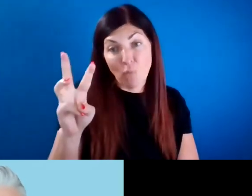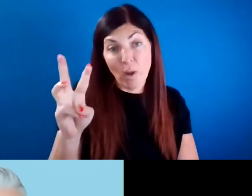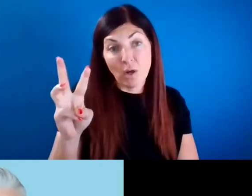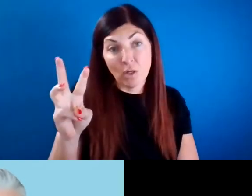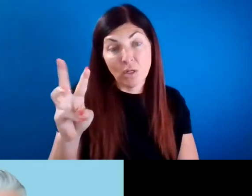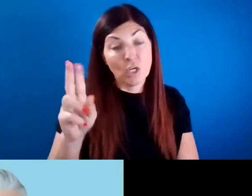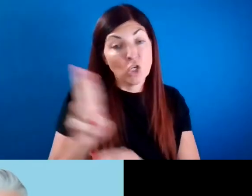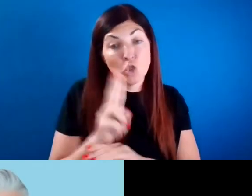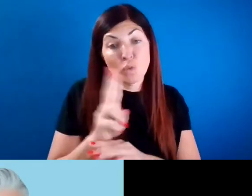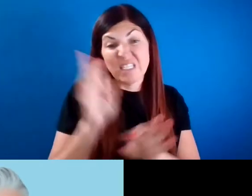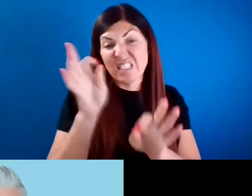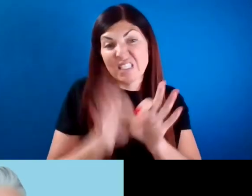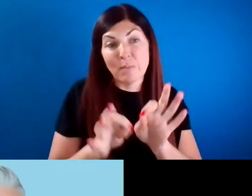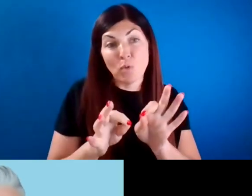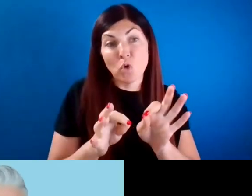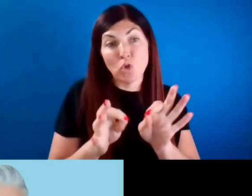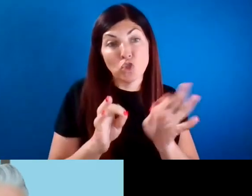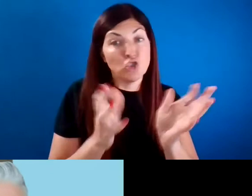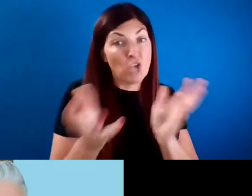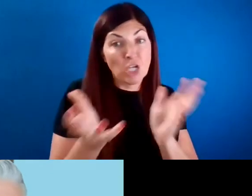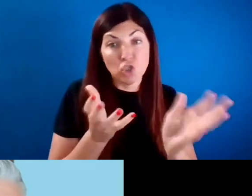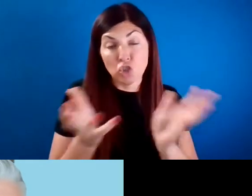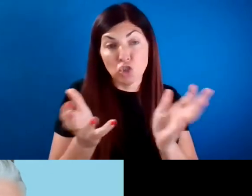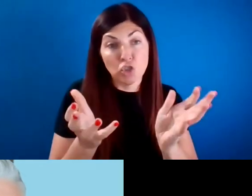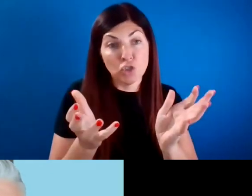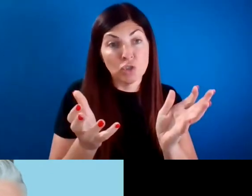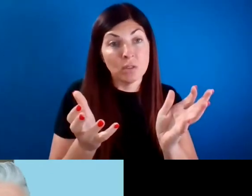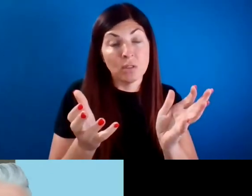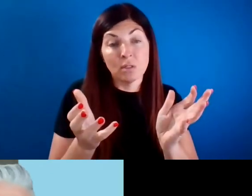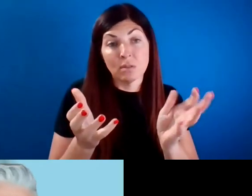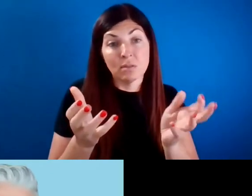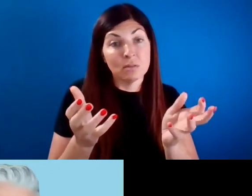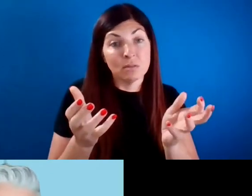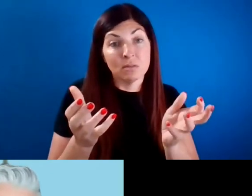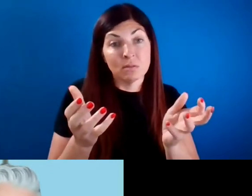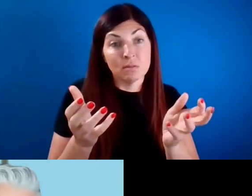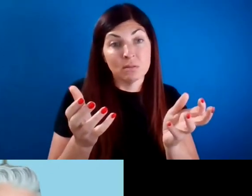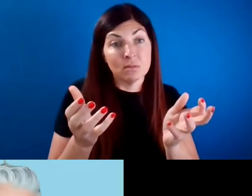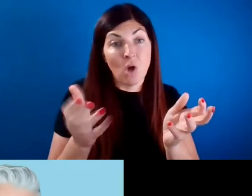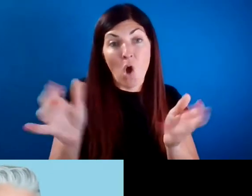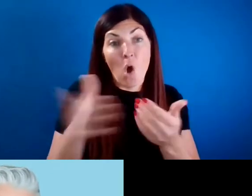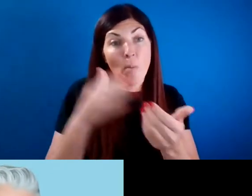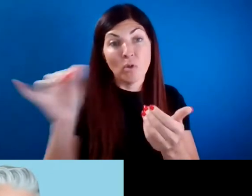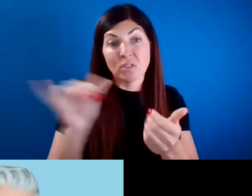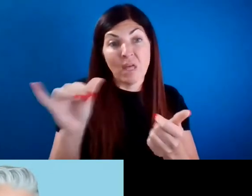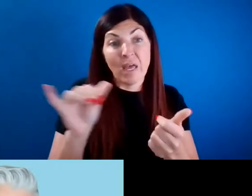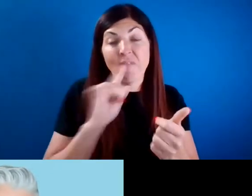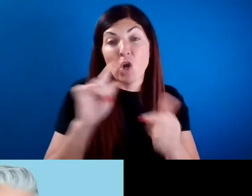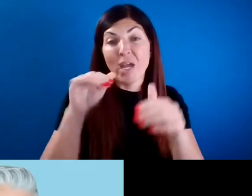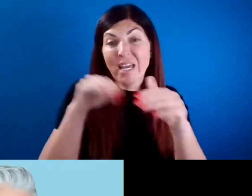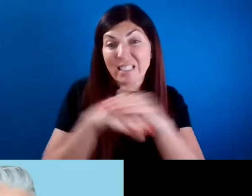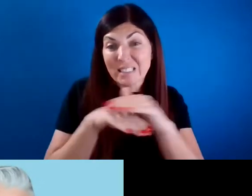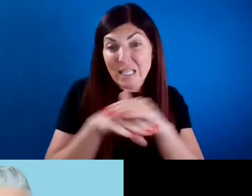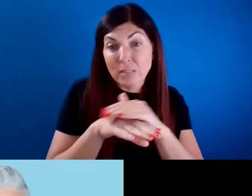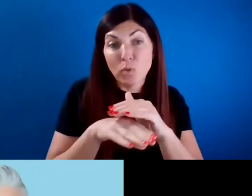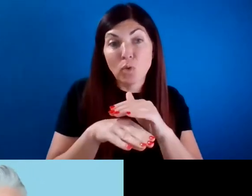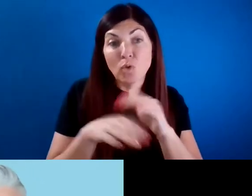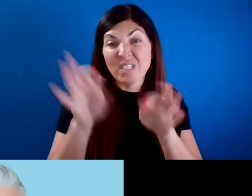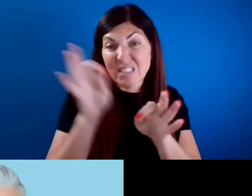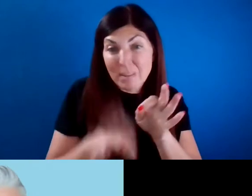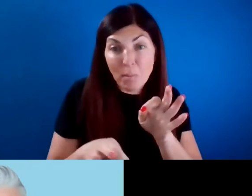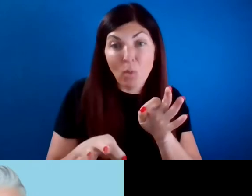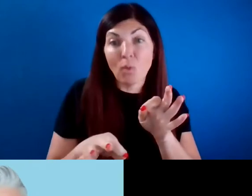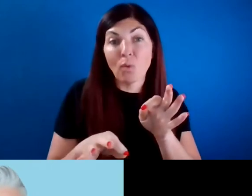simple gestures, no dragging, no dropping, no scrolling, almost like a very accessible, very